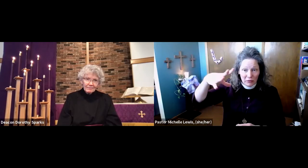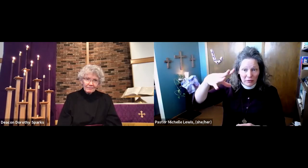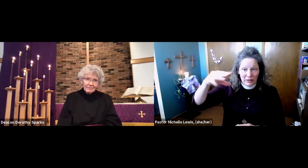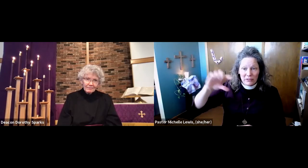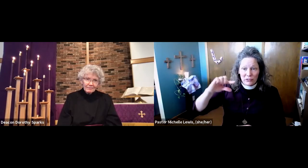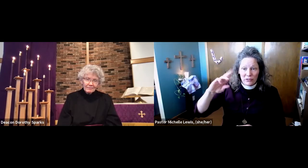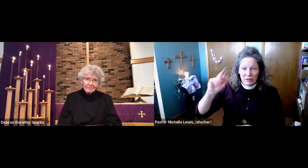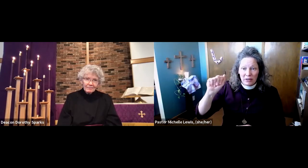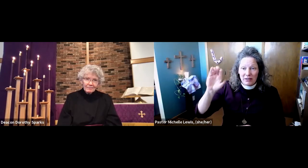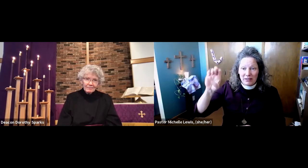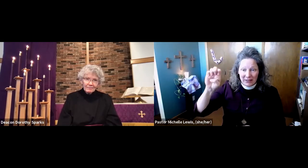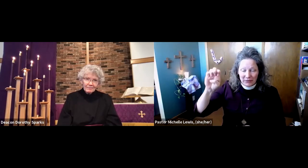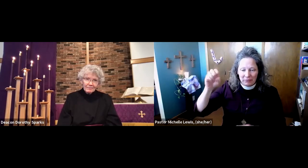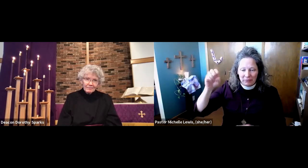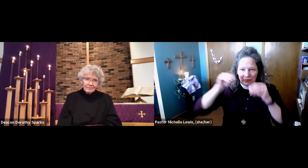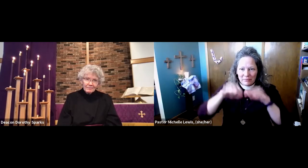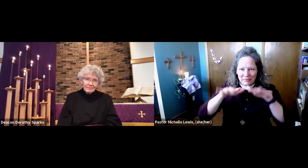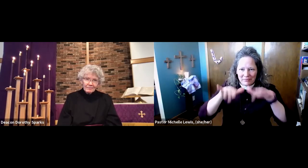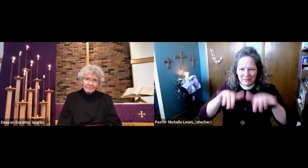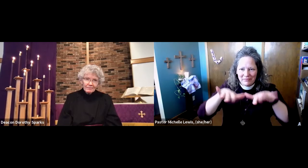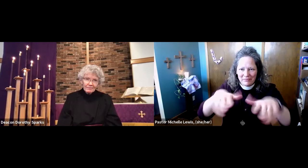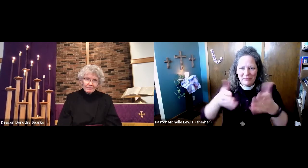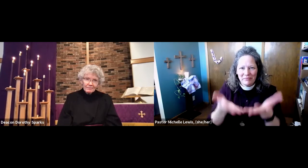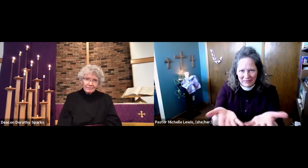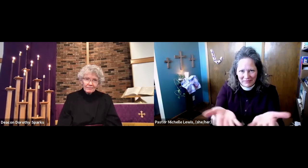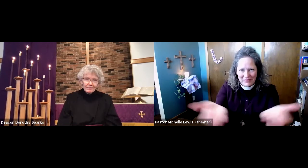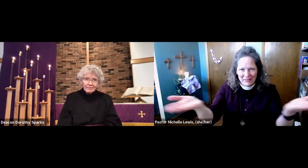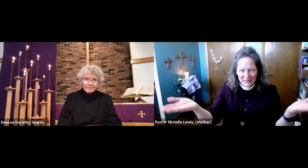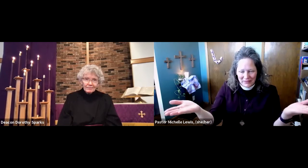The grace of our Lord Jesus Christ,